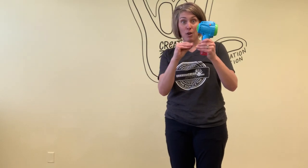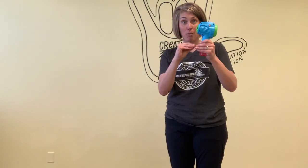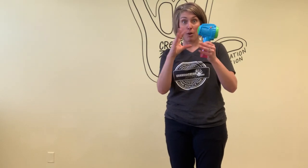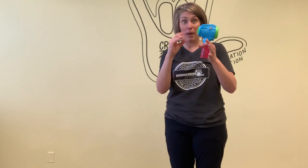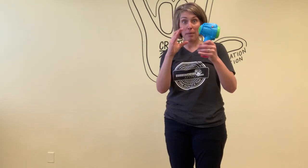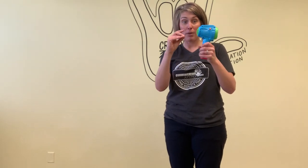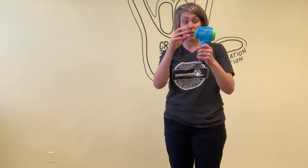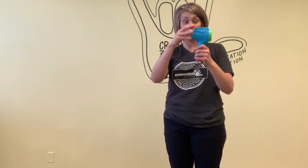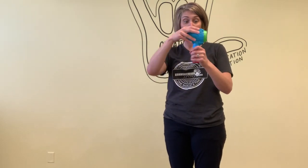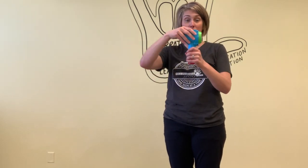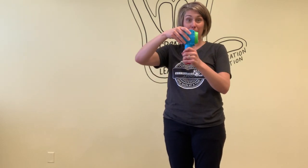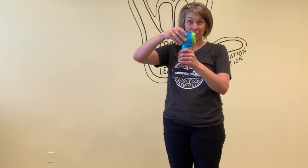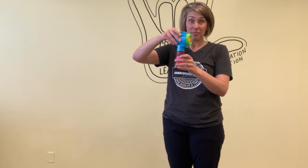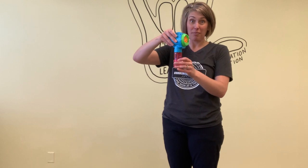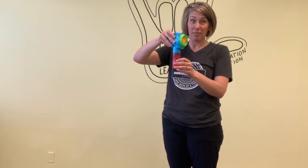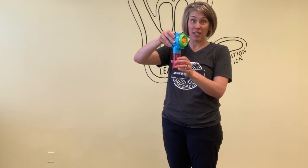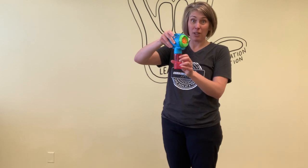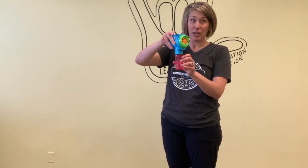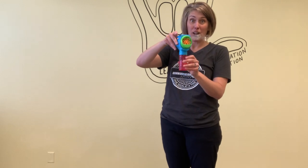more bubbles. Here we go.